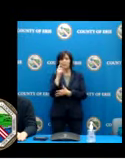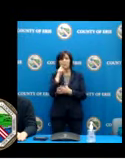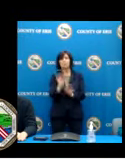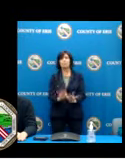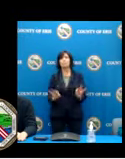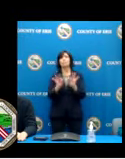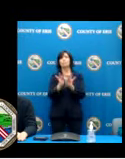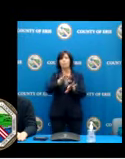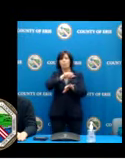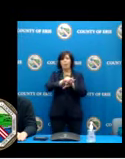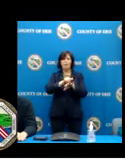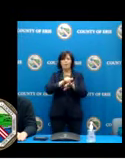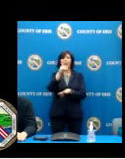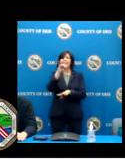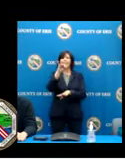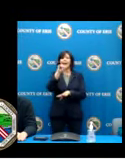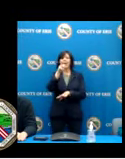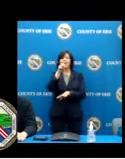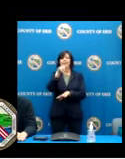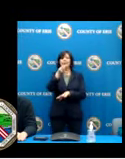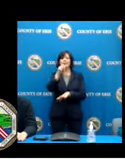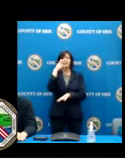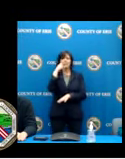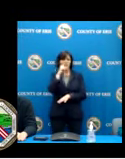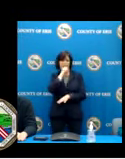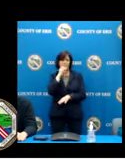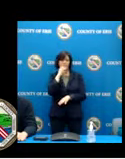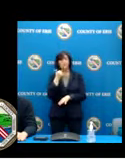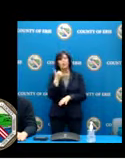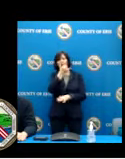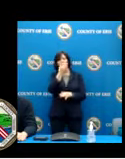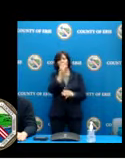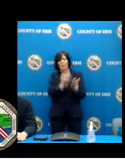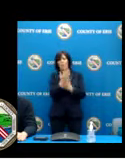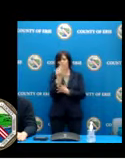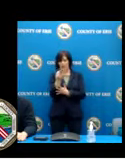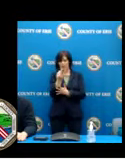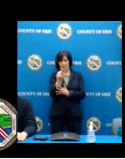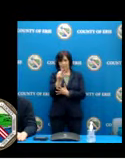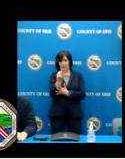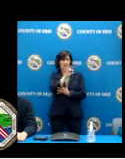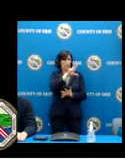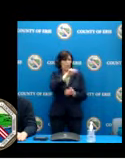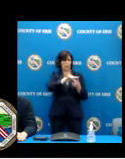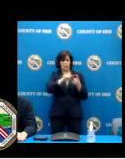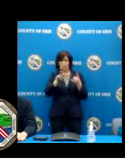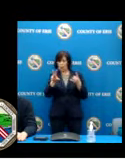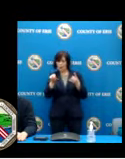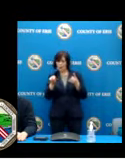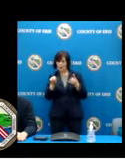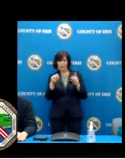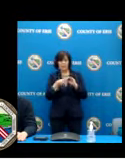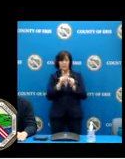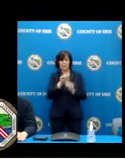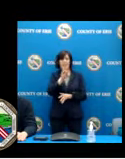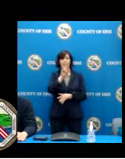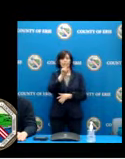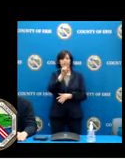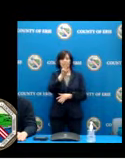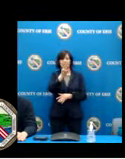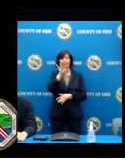and dialysis for seniors. You should call Monday through Friday, 8:30 to 4:30,